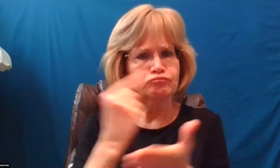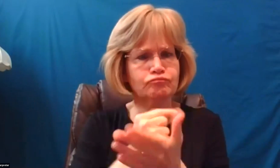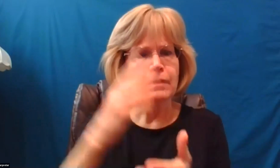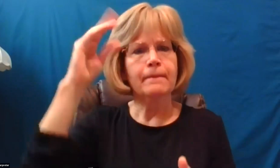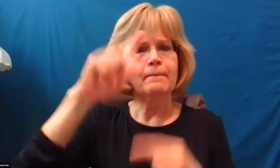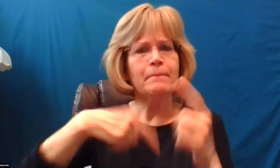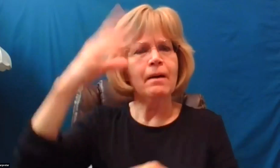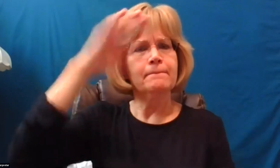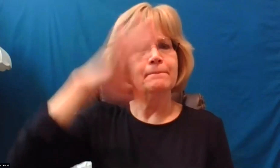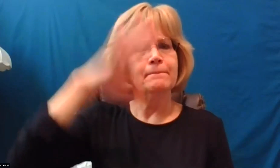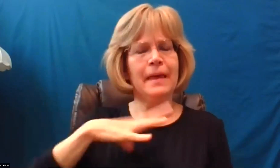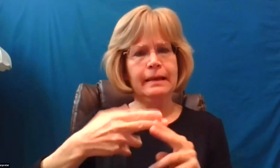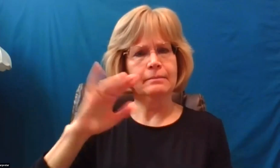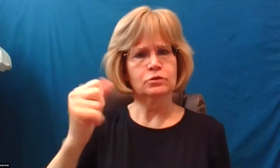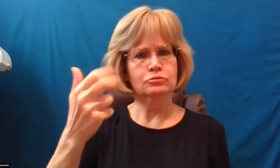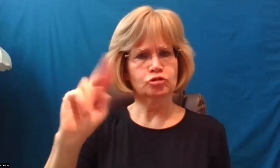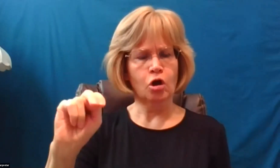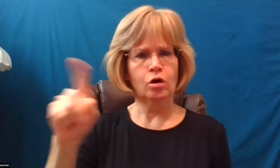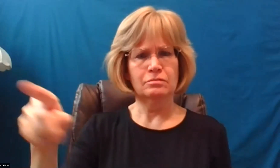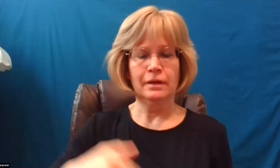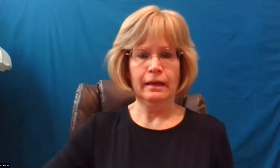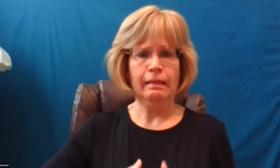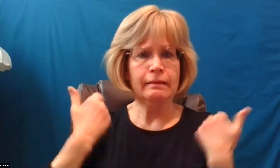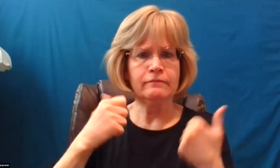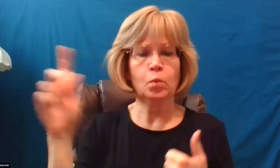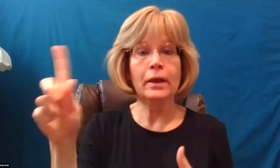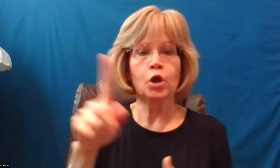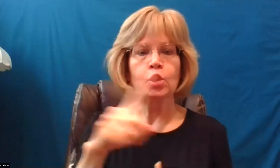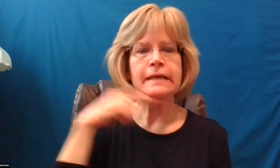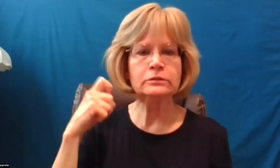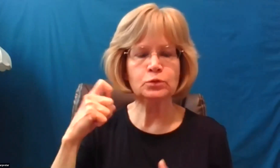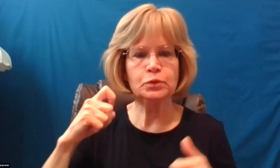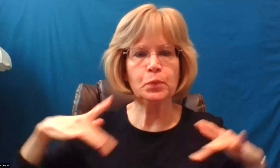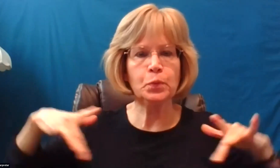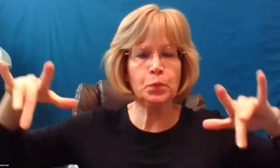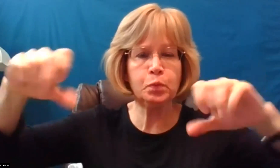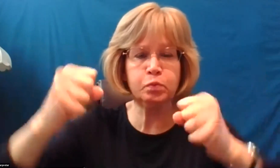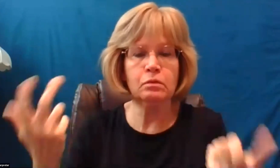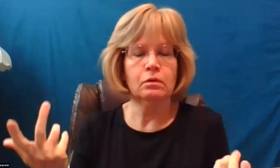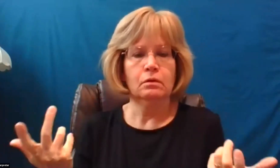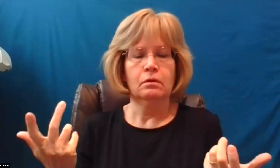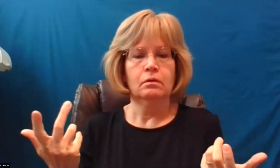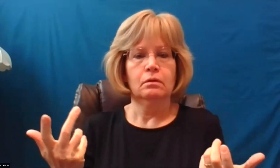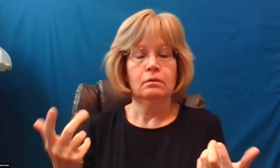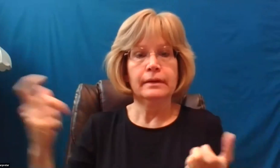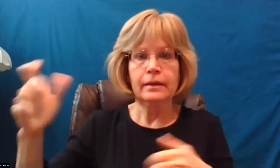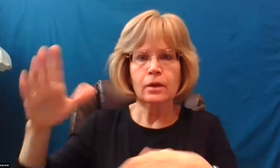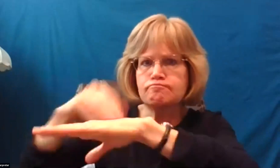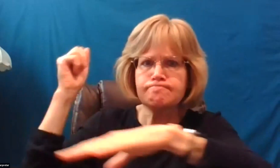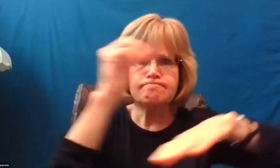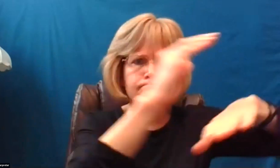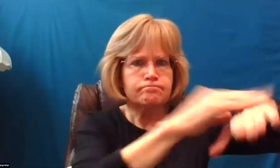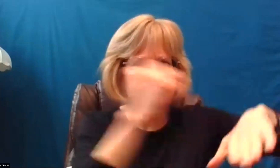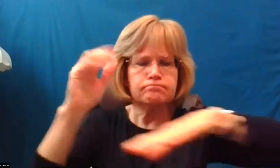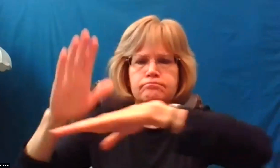John. John had lived in the desert. John was a man who was calling people